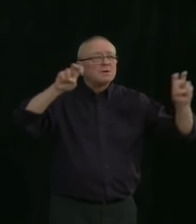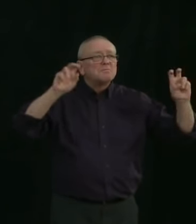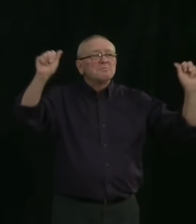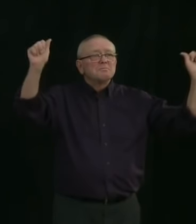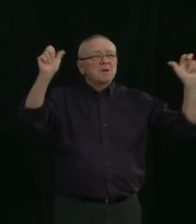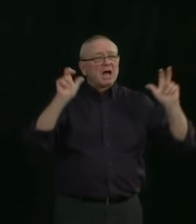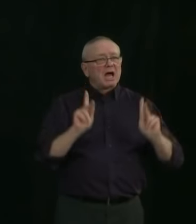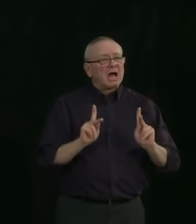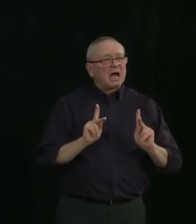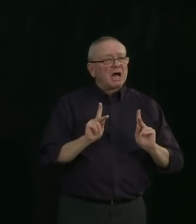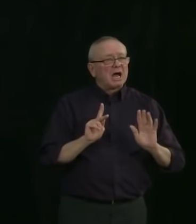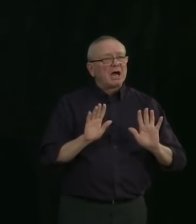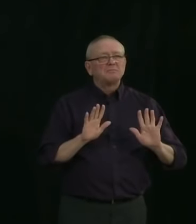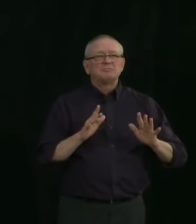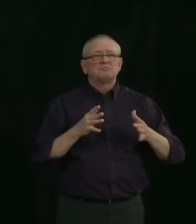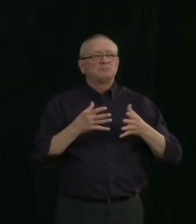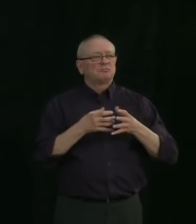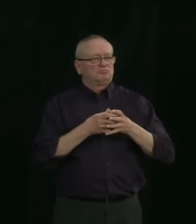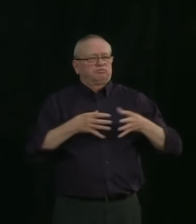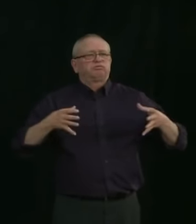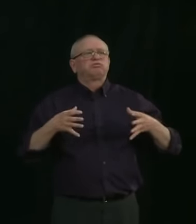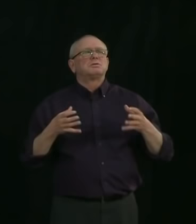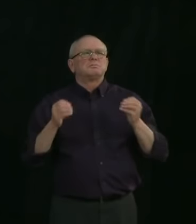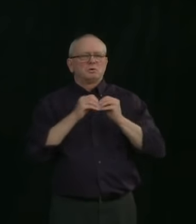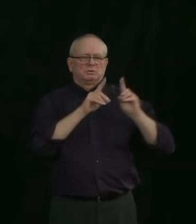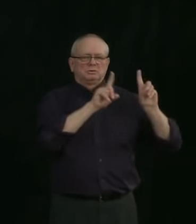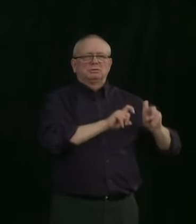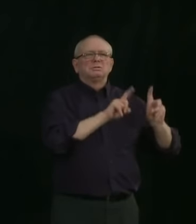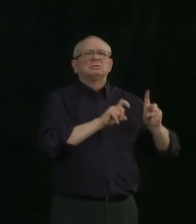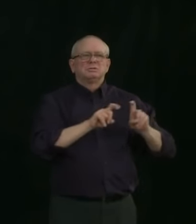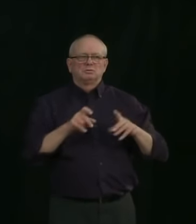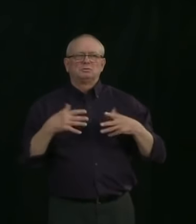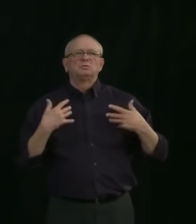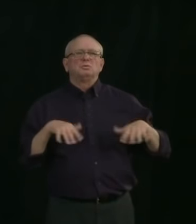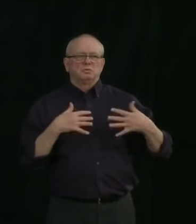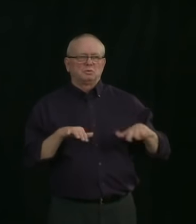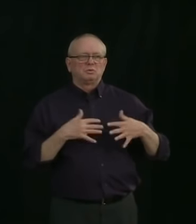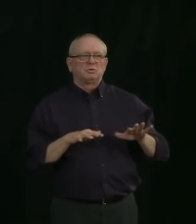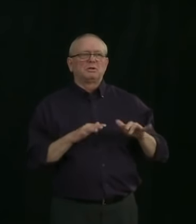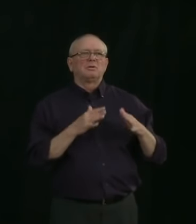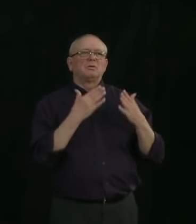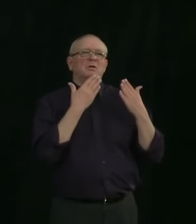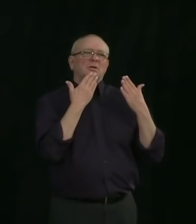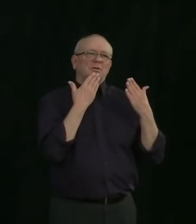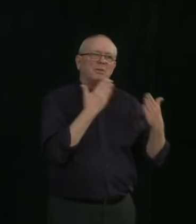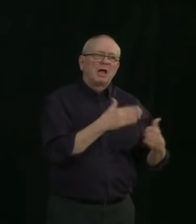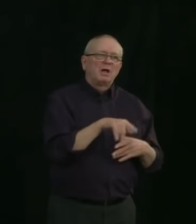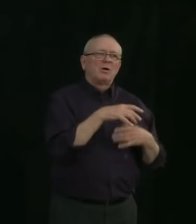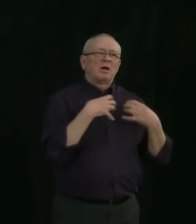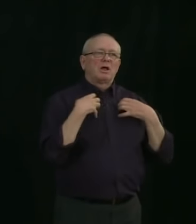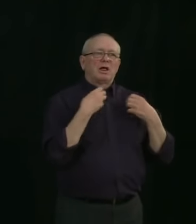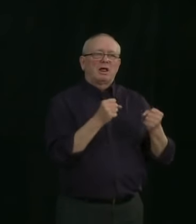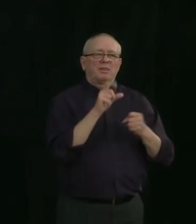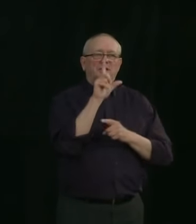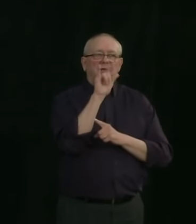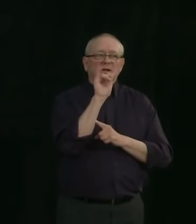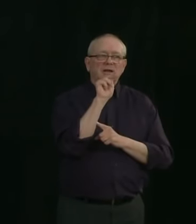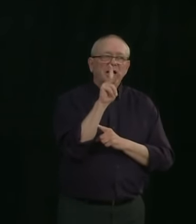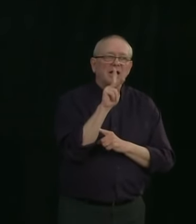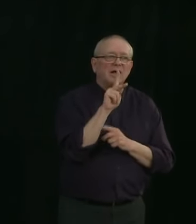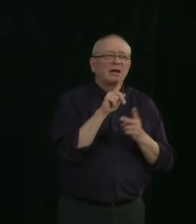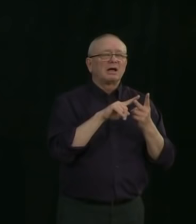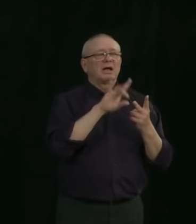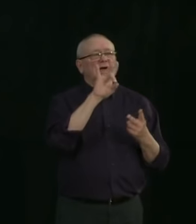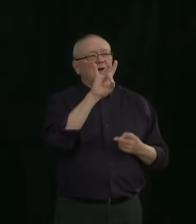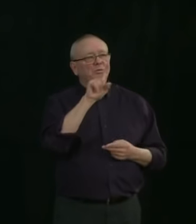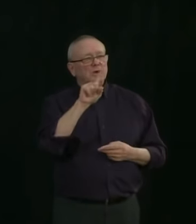to people who work at HealthLink 811, to those who developed the online assessment tool that Alberta Health Services is using right now,